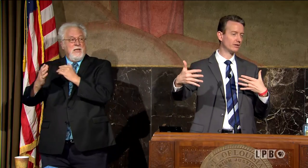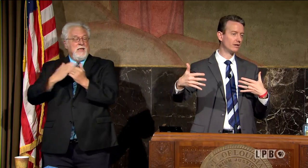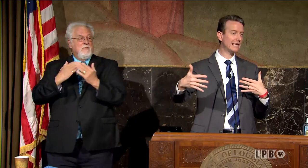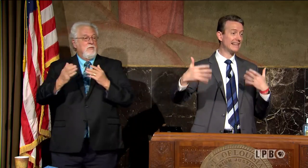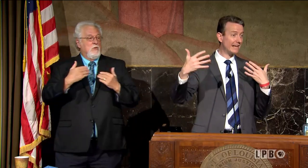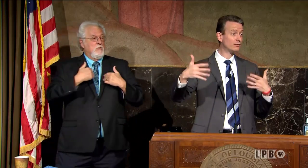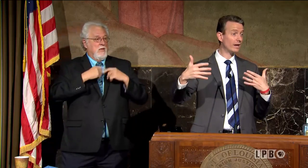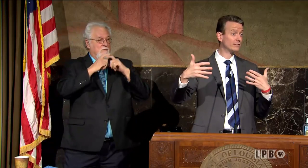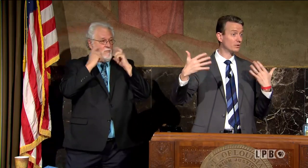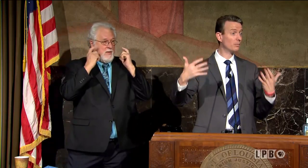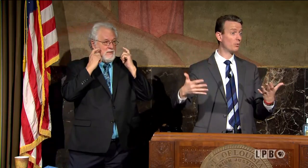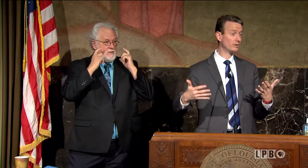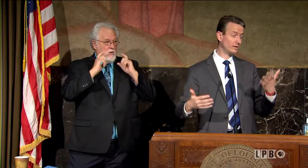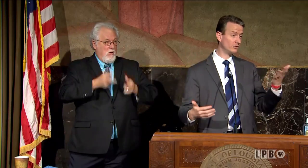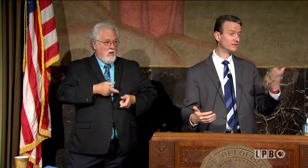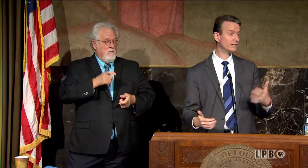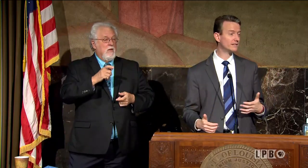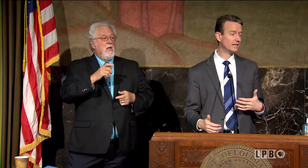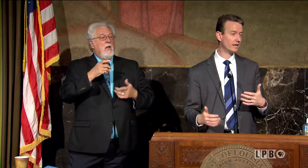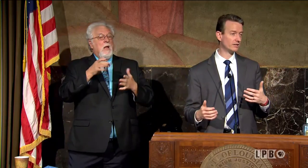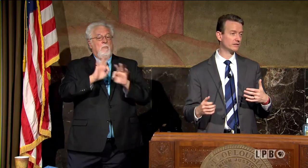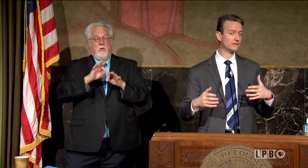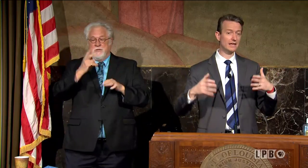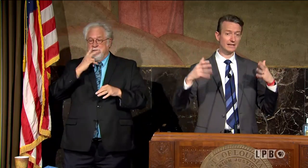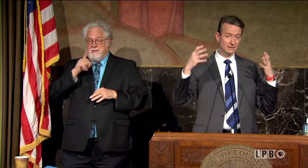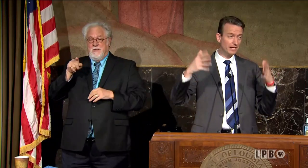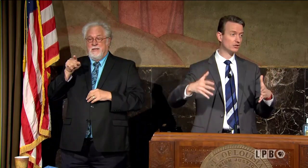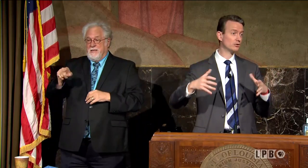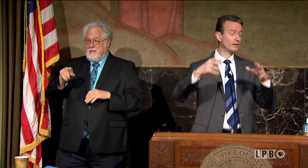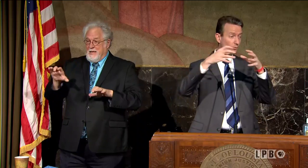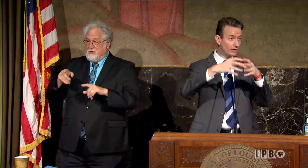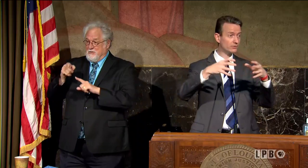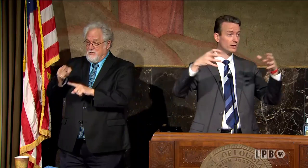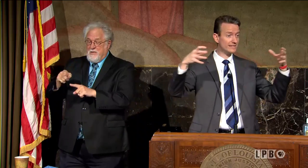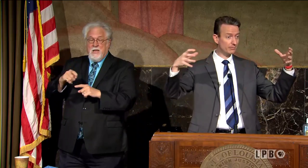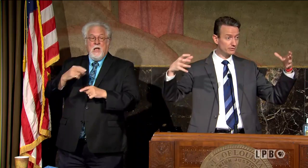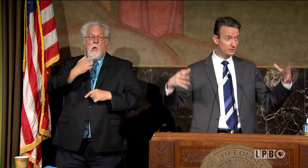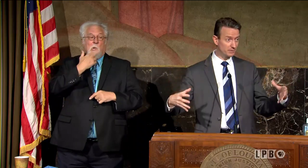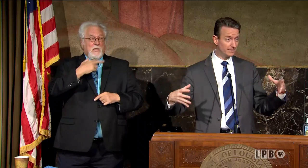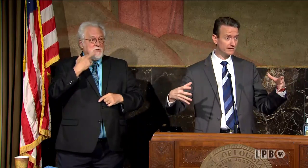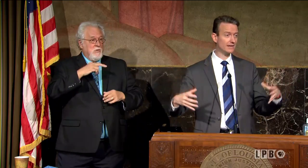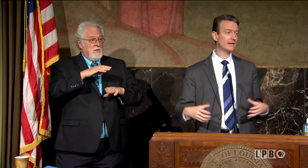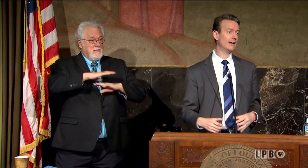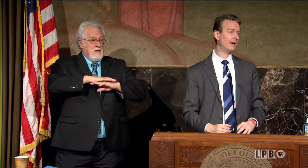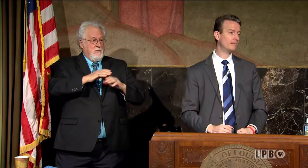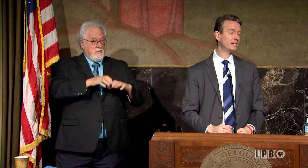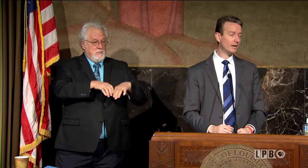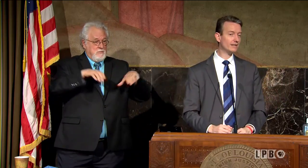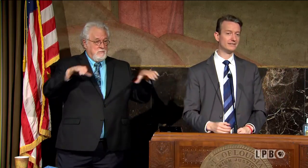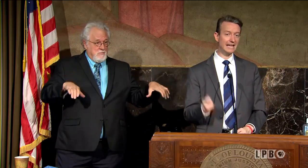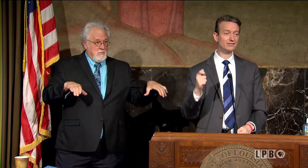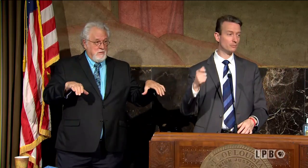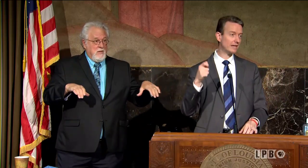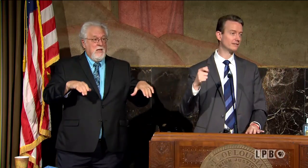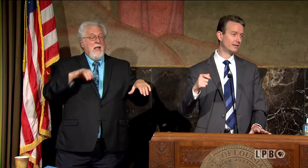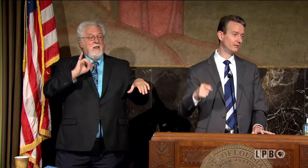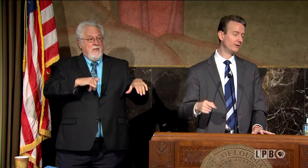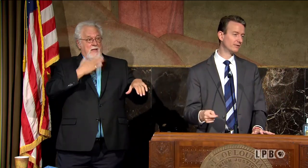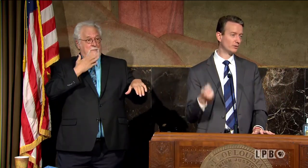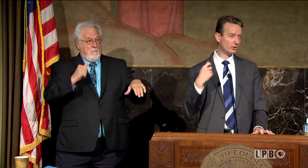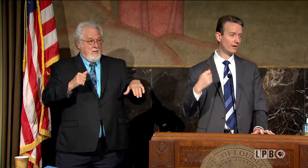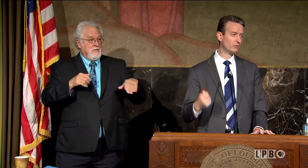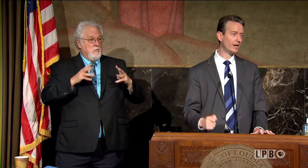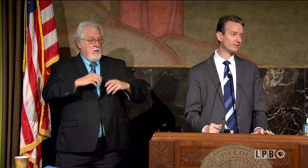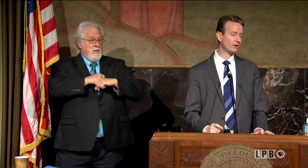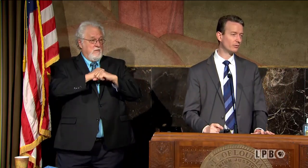have your mask on. That's why it's so important, and you see us taking actions to make sure that restaurant tables are spaced, because that's your best line of